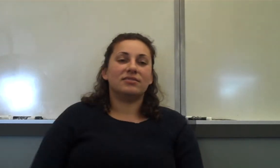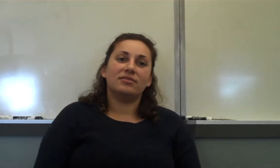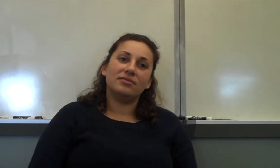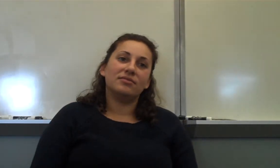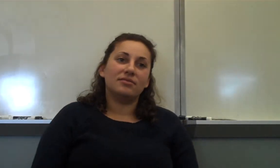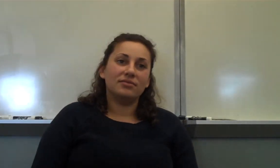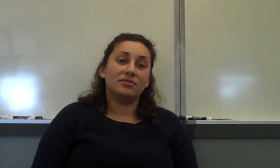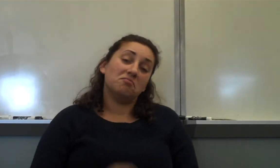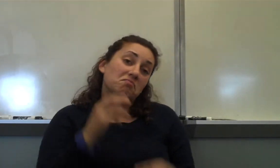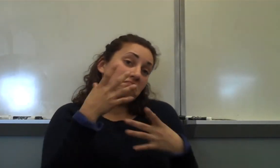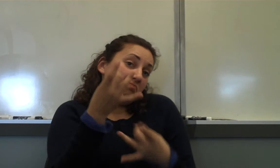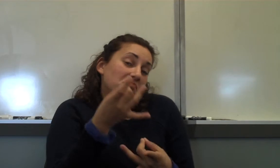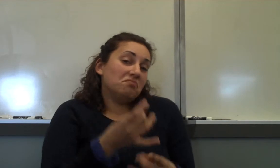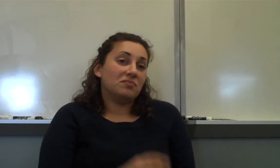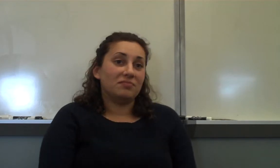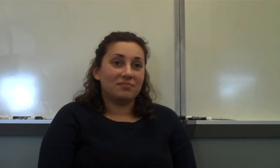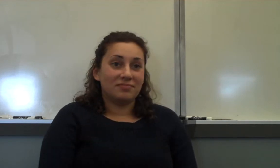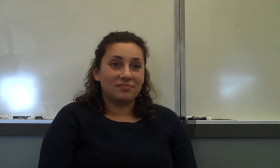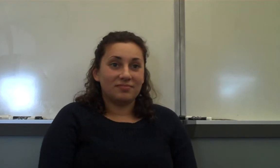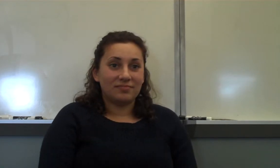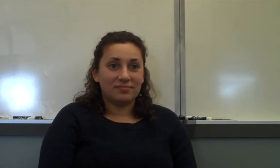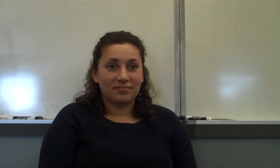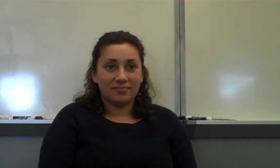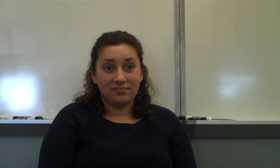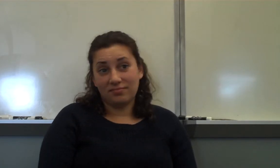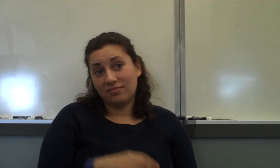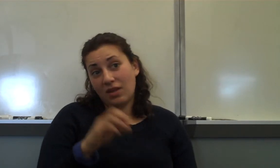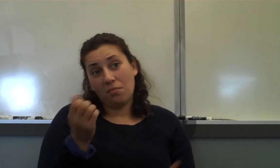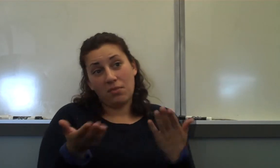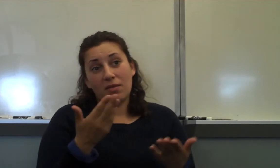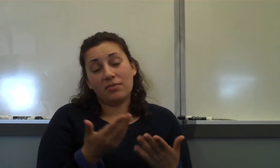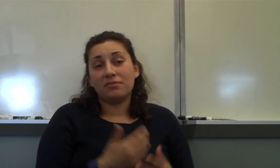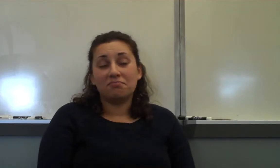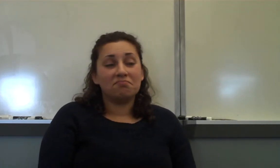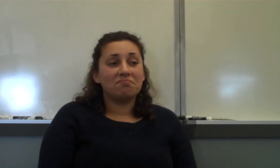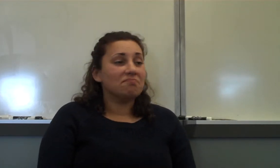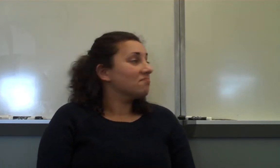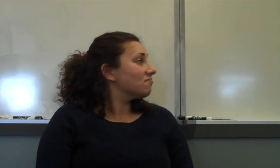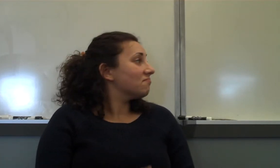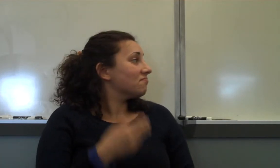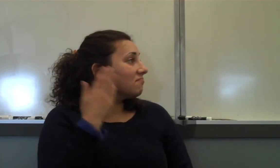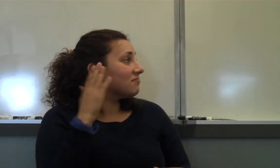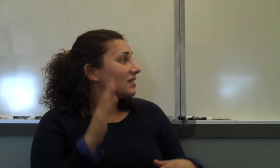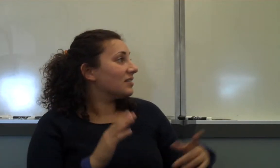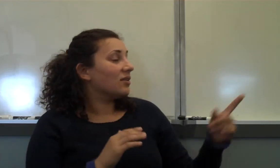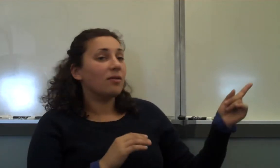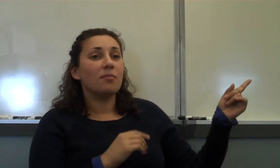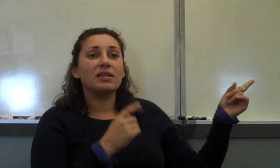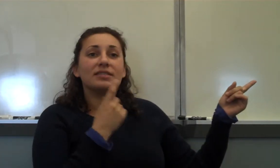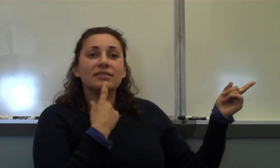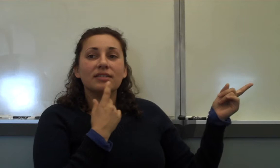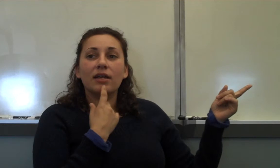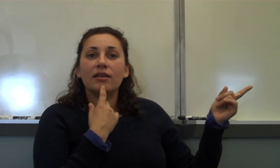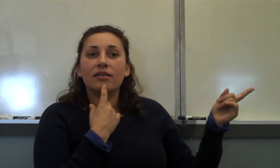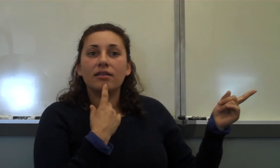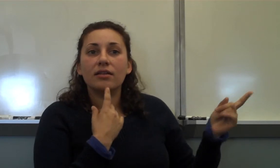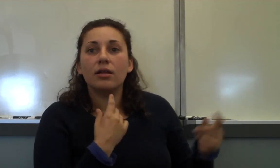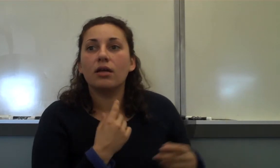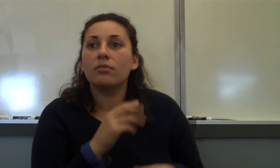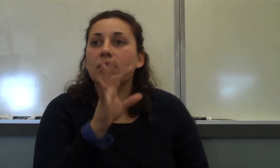Okay, how would we write this? Well, if we wanted it as a regular number without the word million in it, we'd write it as 92.9.